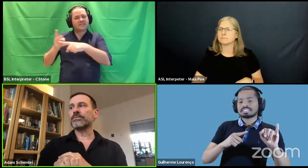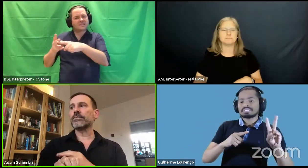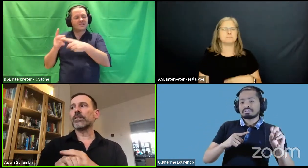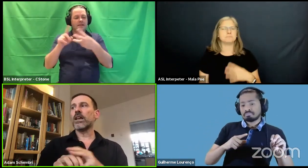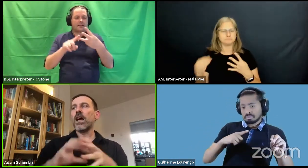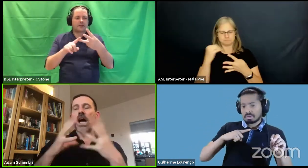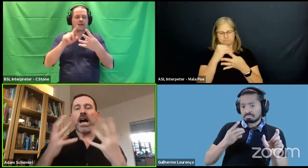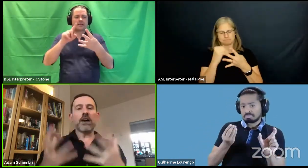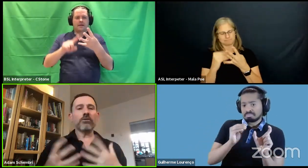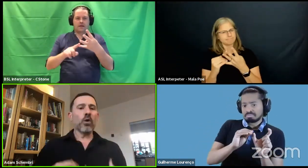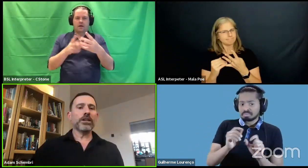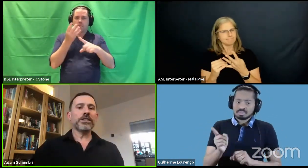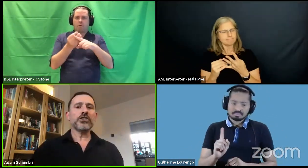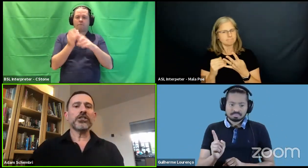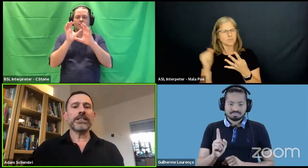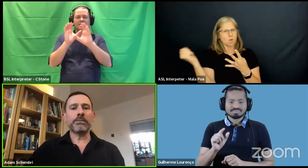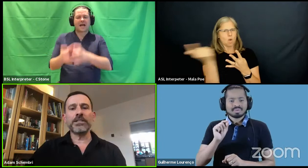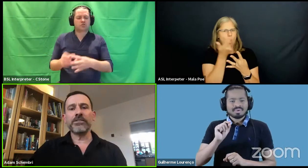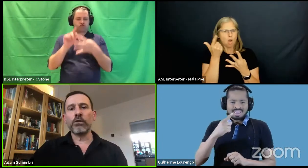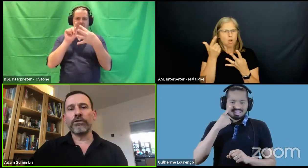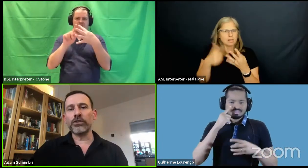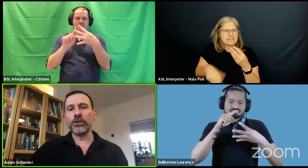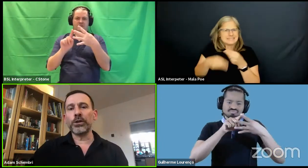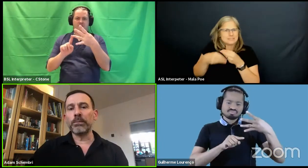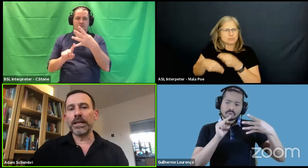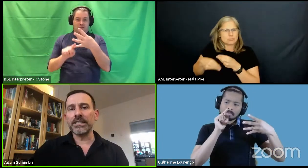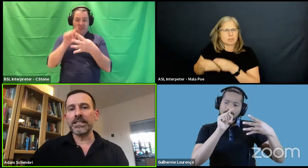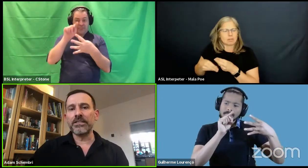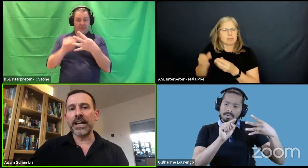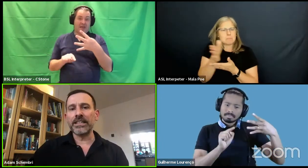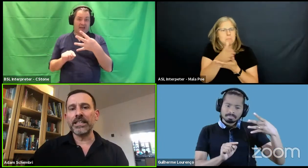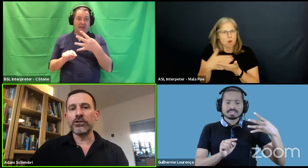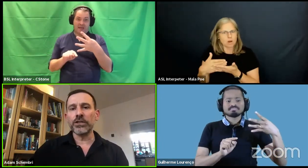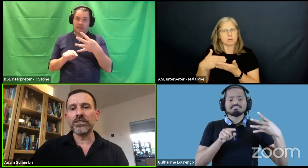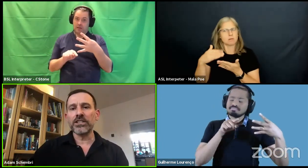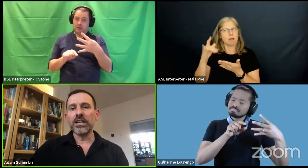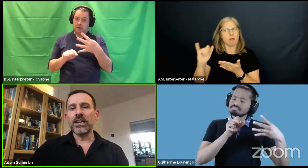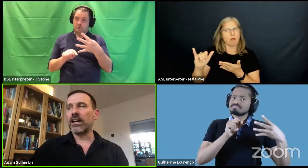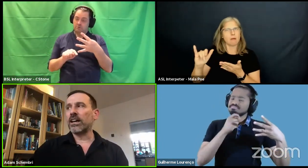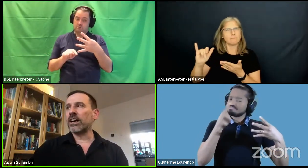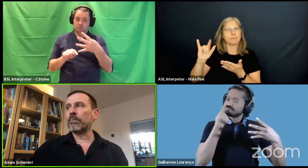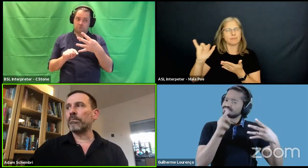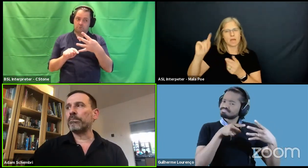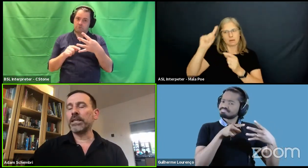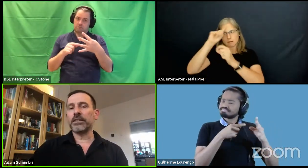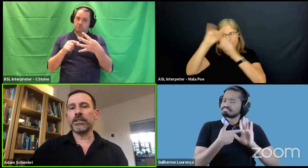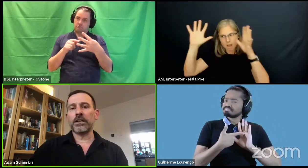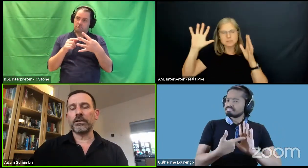categories are all additional elements of morphological complexity that interest